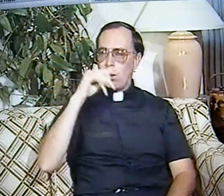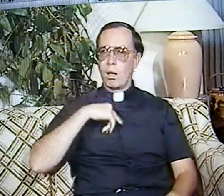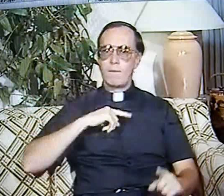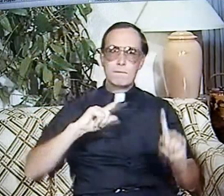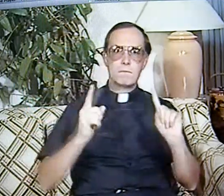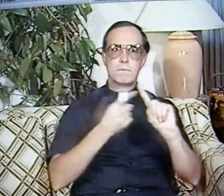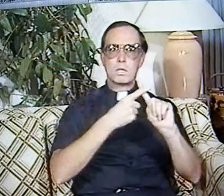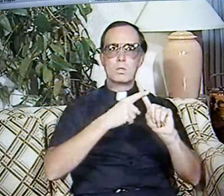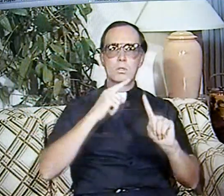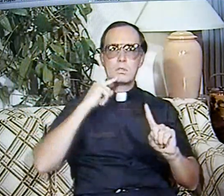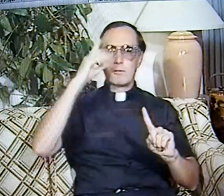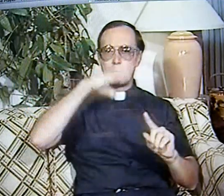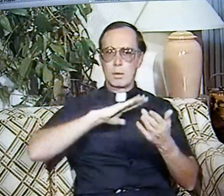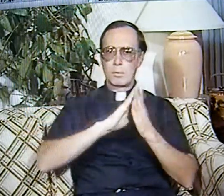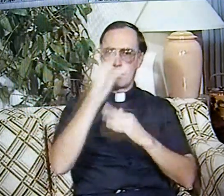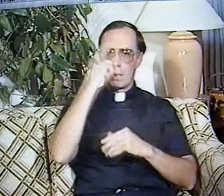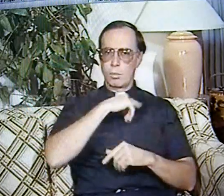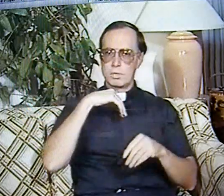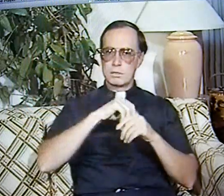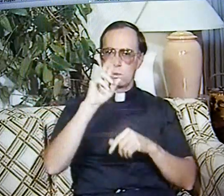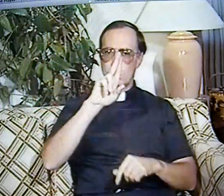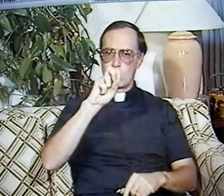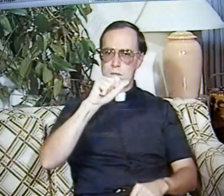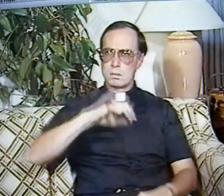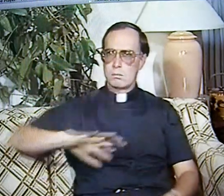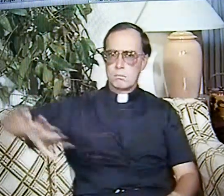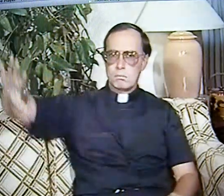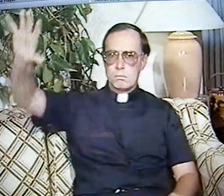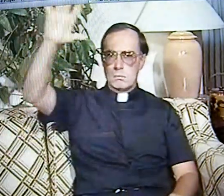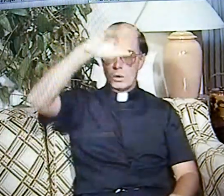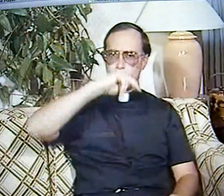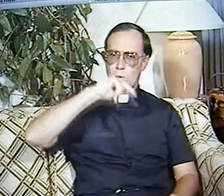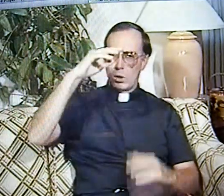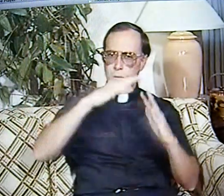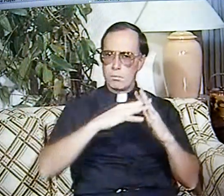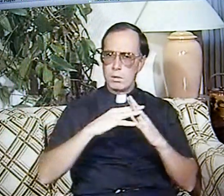I became an ordained priest after I obtained my degree.